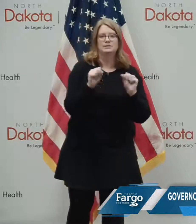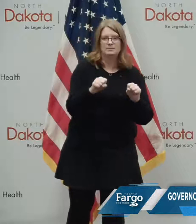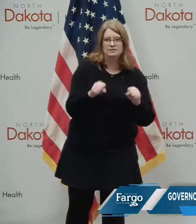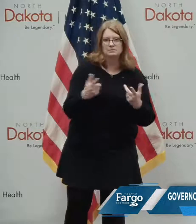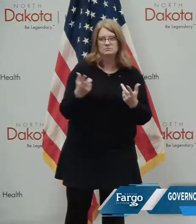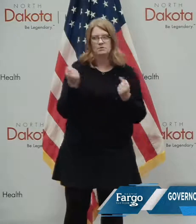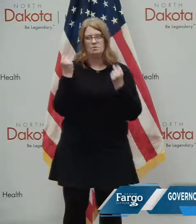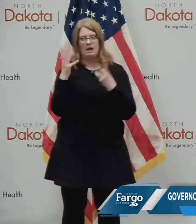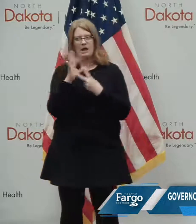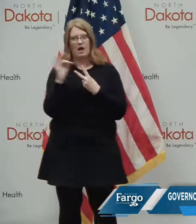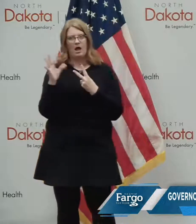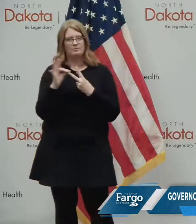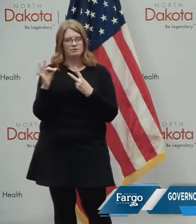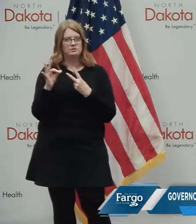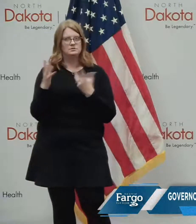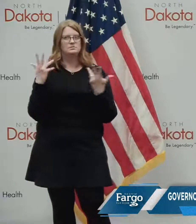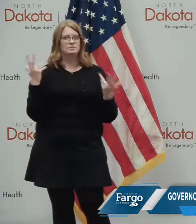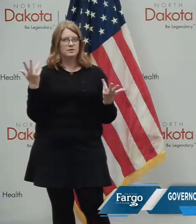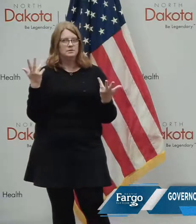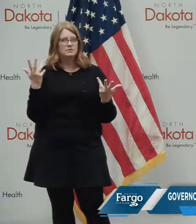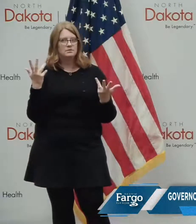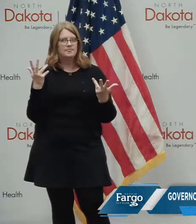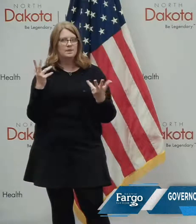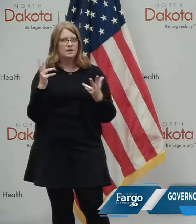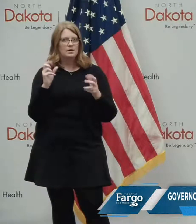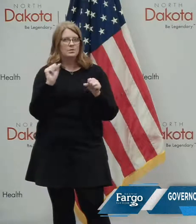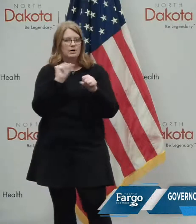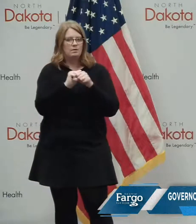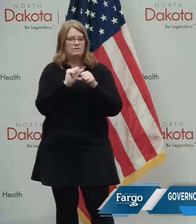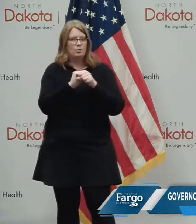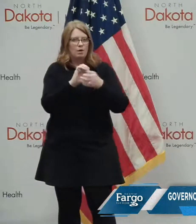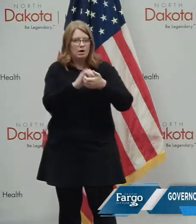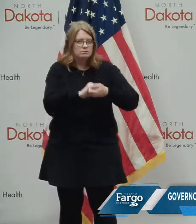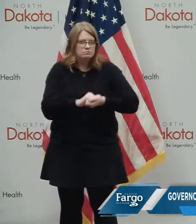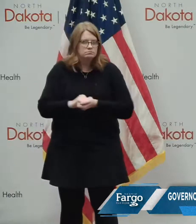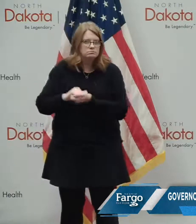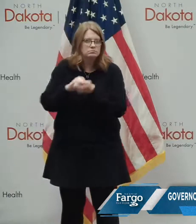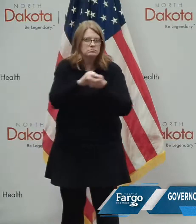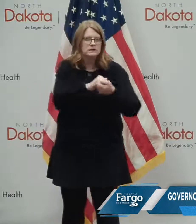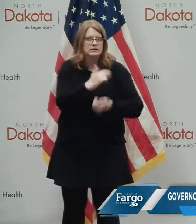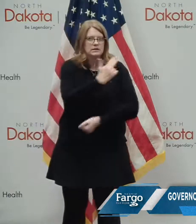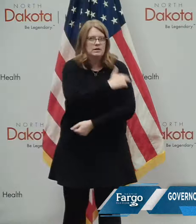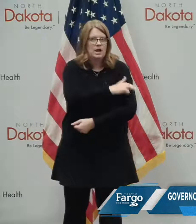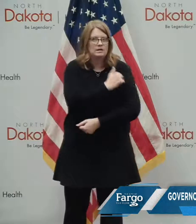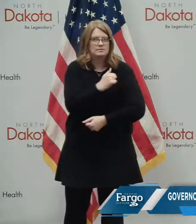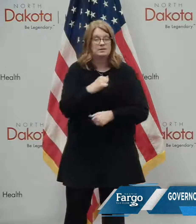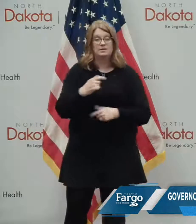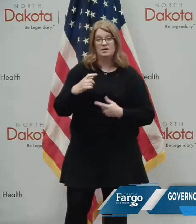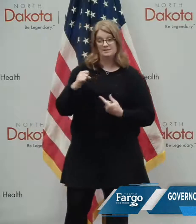options, but we have to work in collaboration with the hospitals to do that. And the staffing